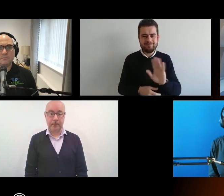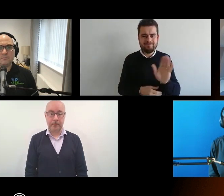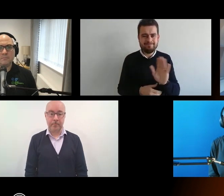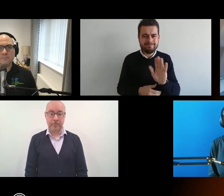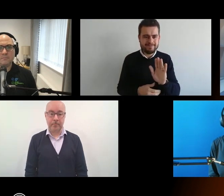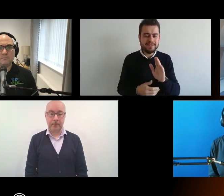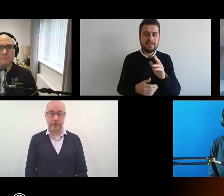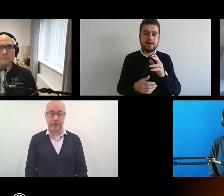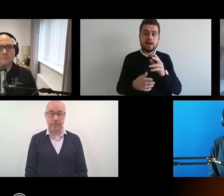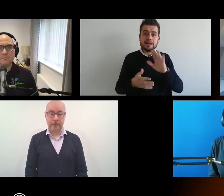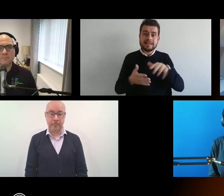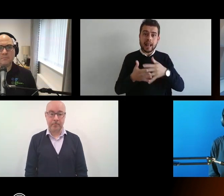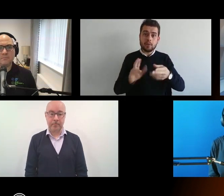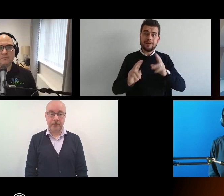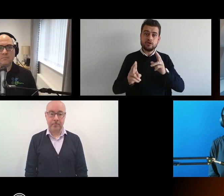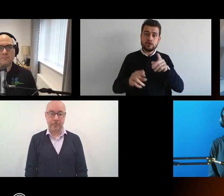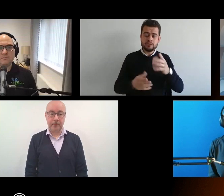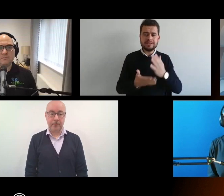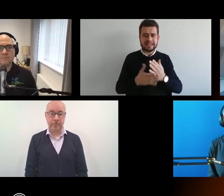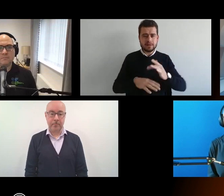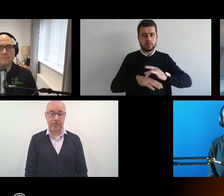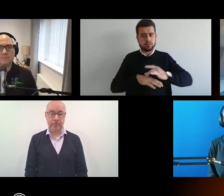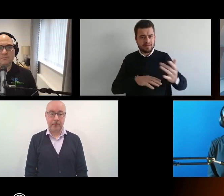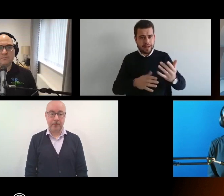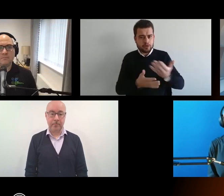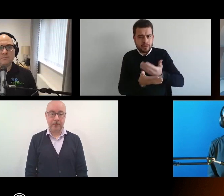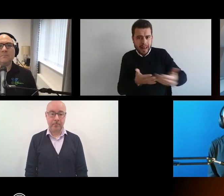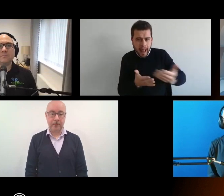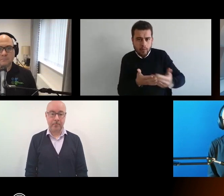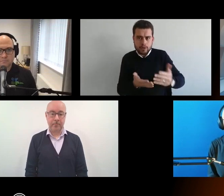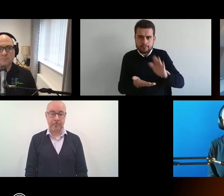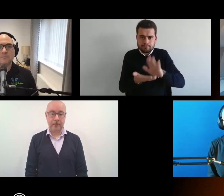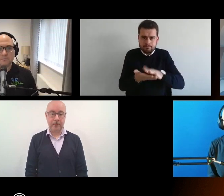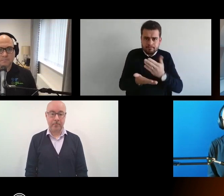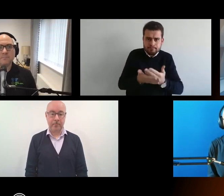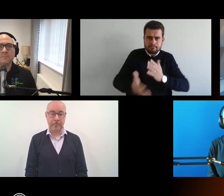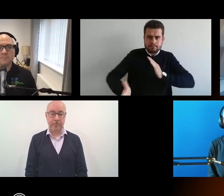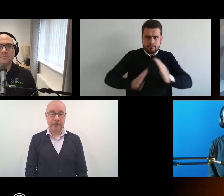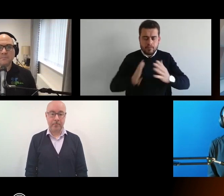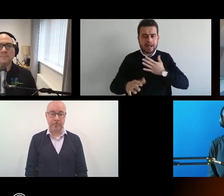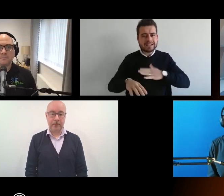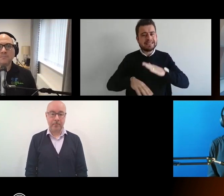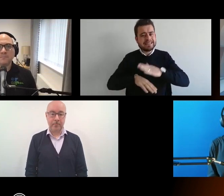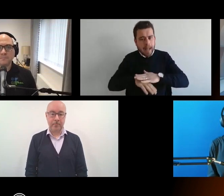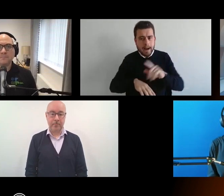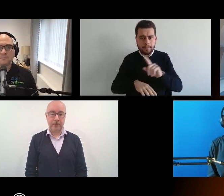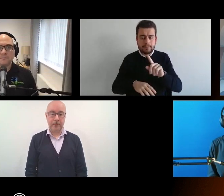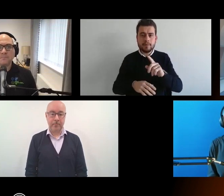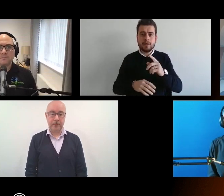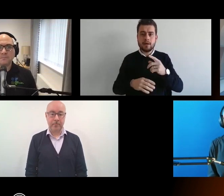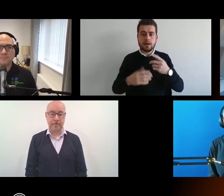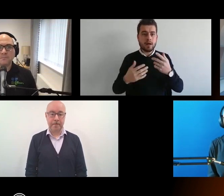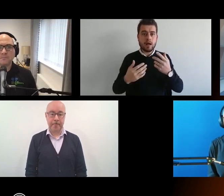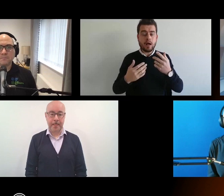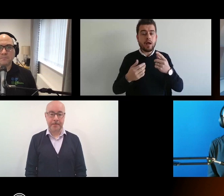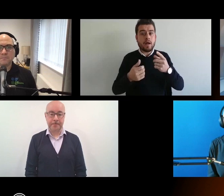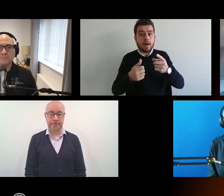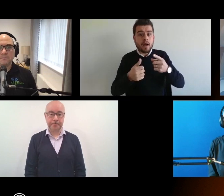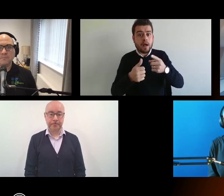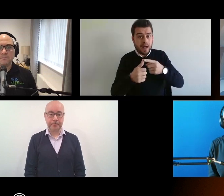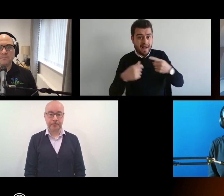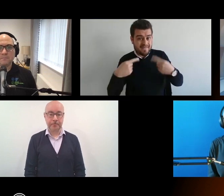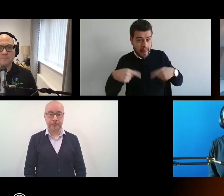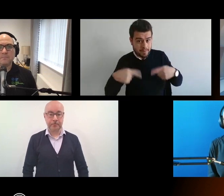you're not going to be able to book an interpreter for an event tomorrow, or certainly not very easily. What you want is to ensure that you